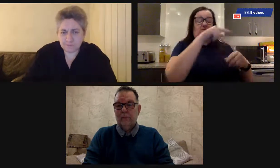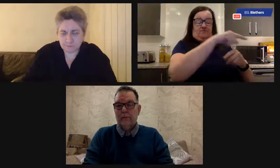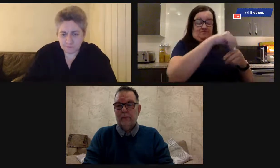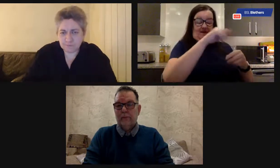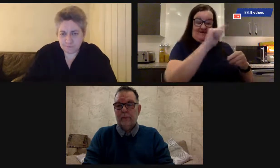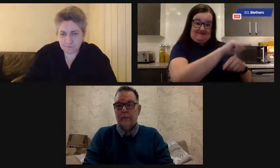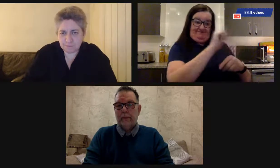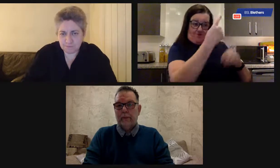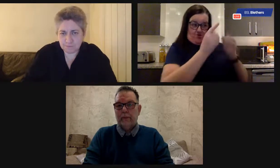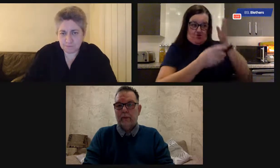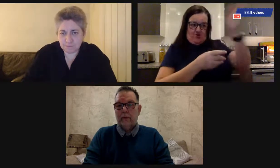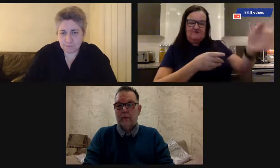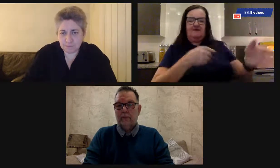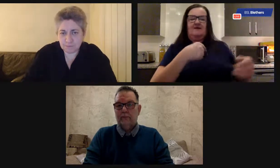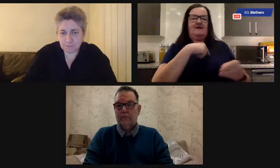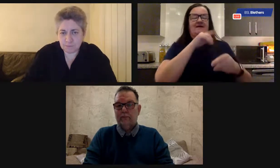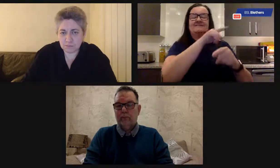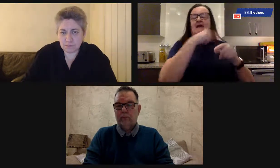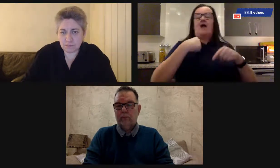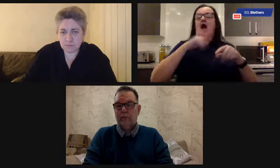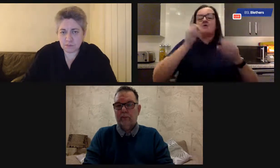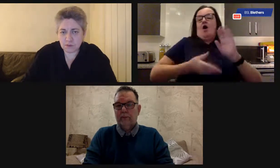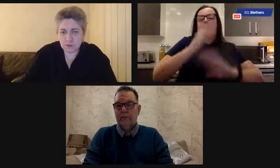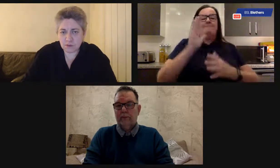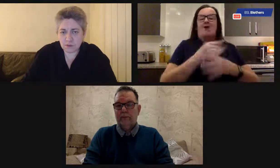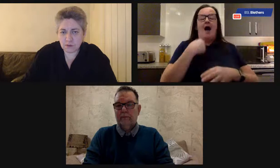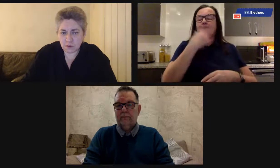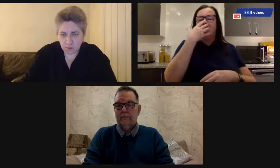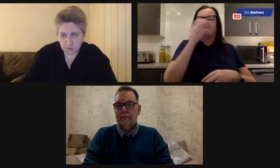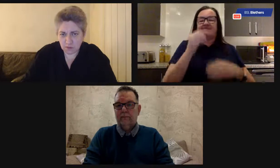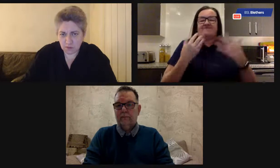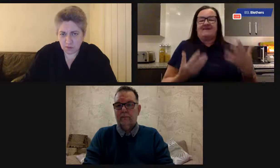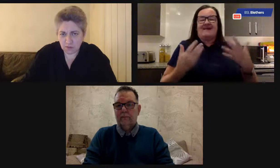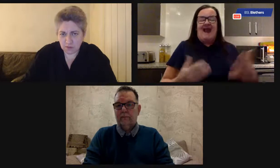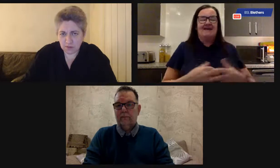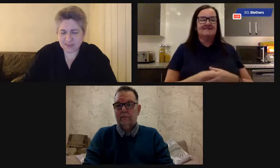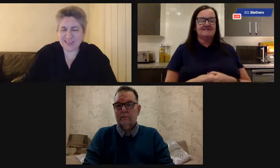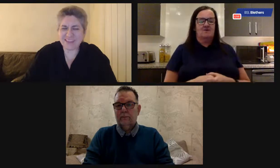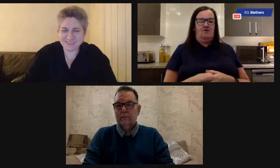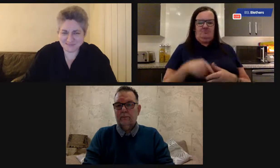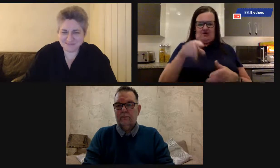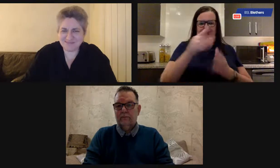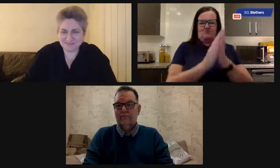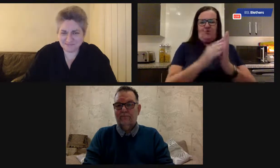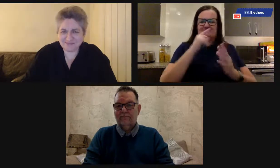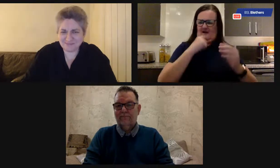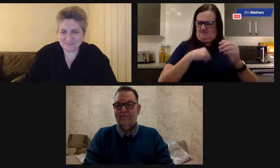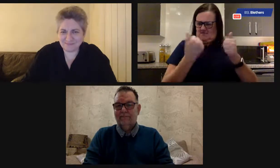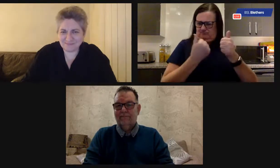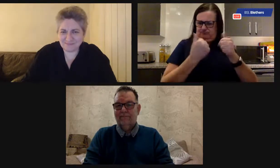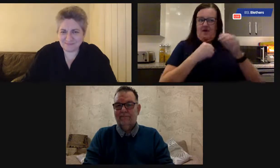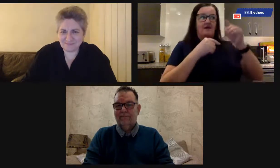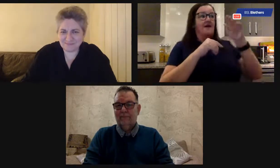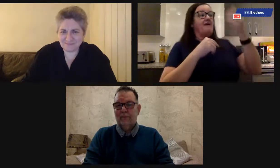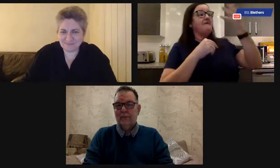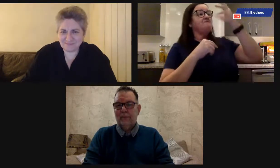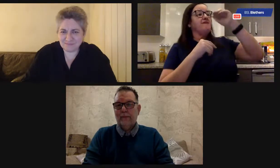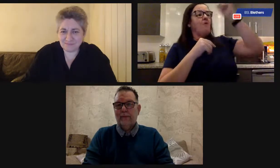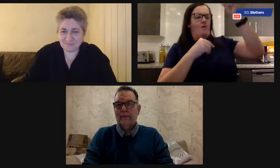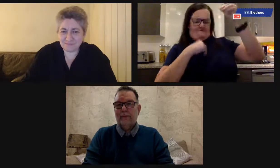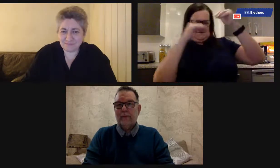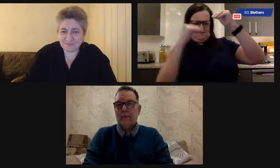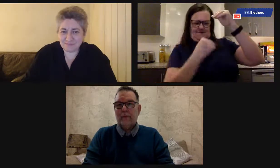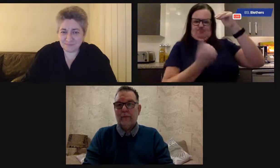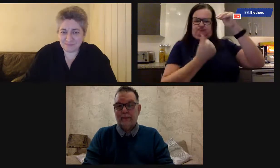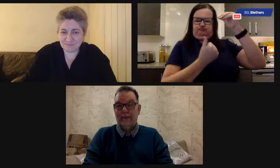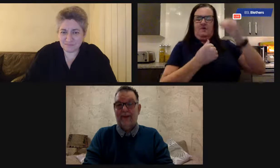Maidstone. Maidstone, he was from Maidstone, and first went there. And he says, I can't go because I'm not 50 now. And John